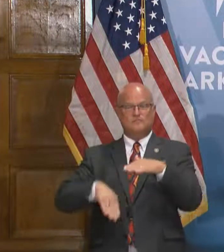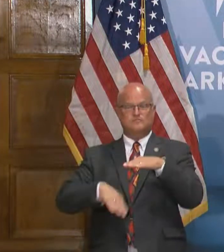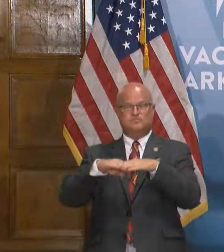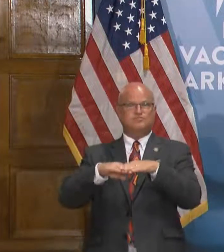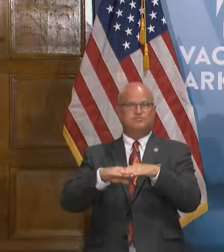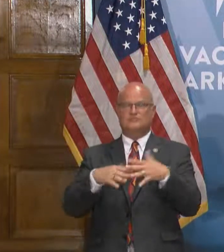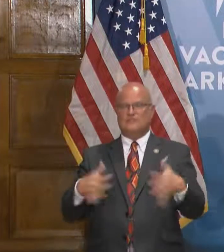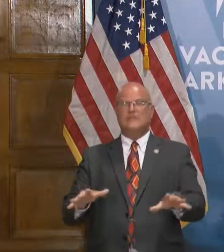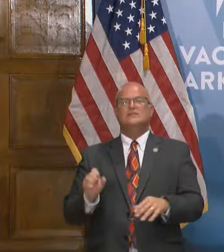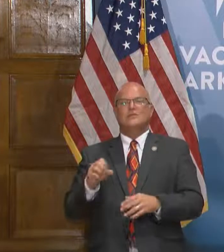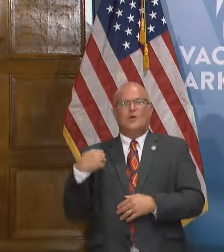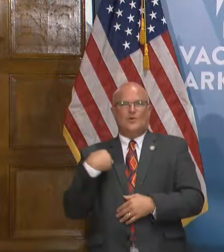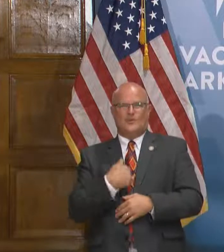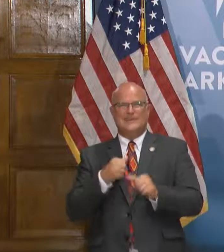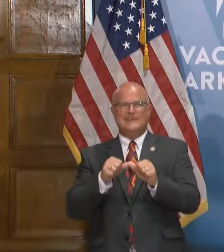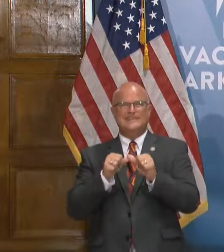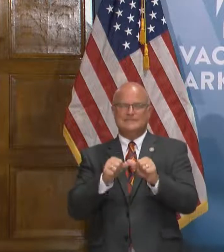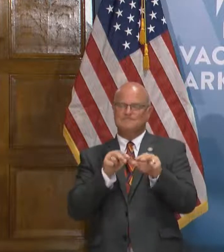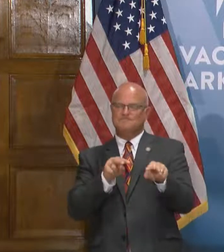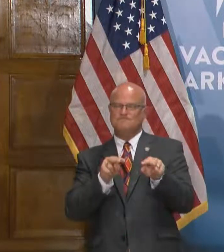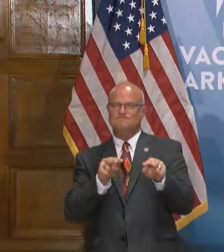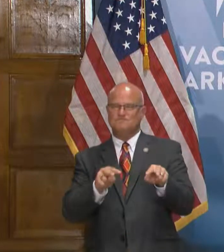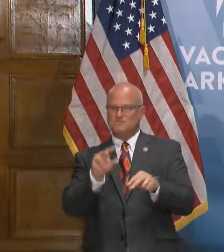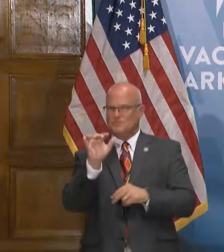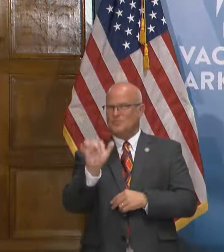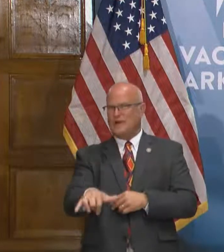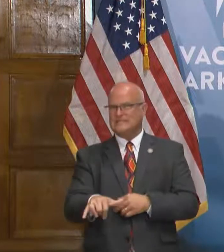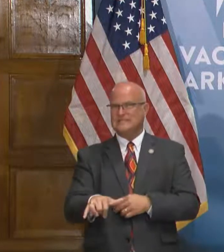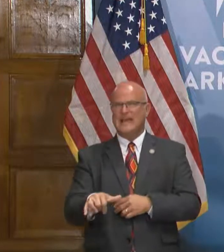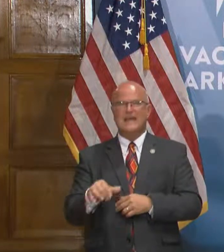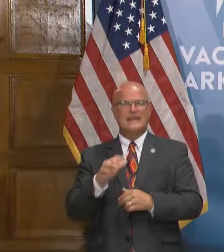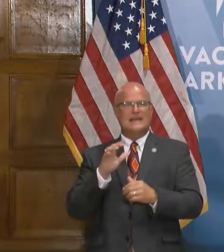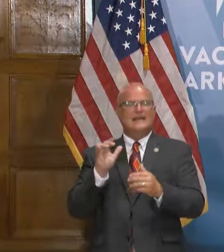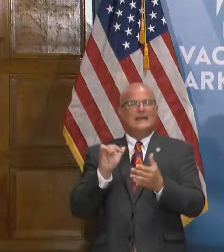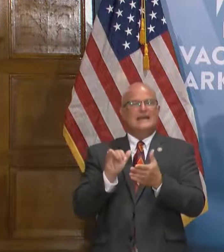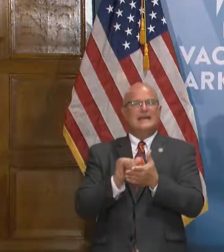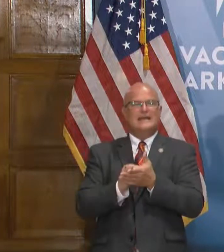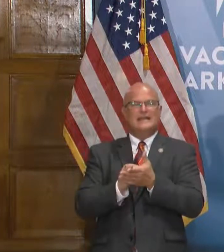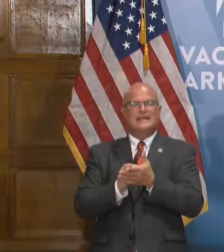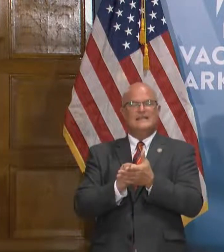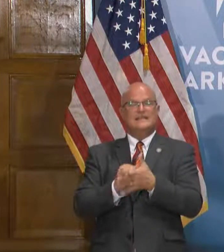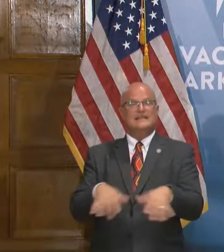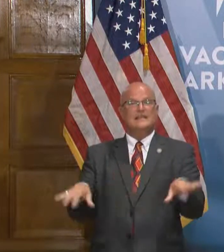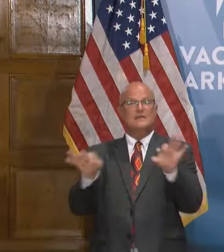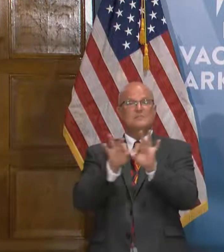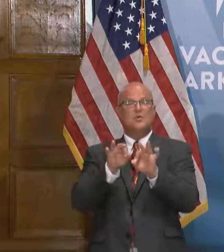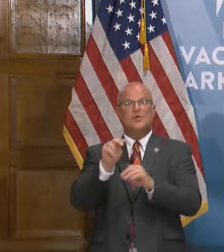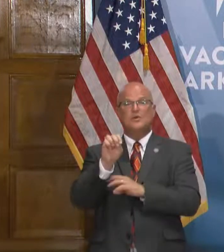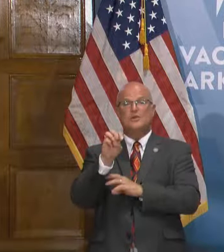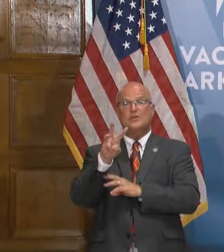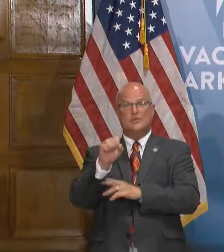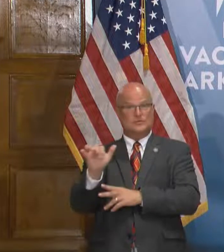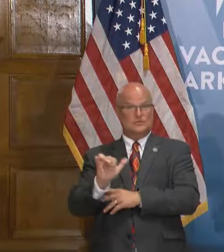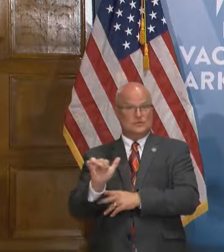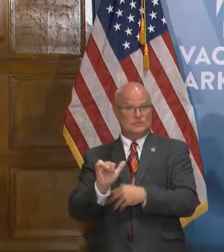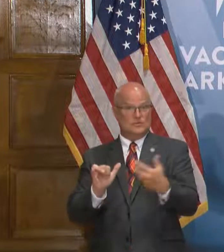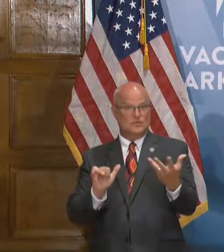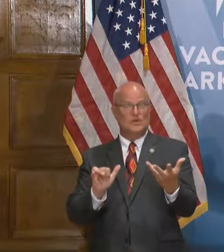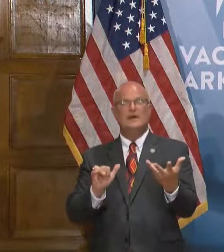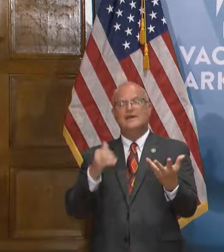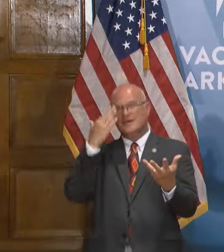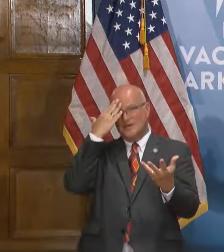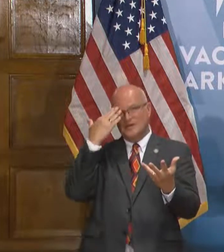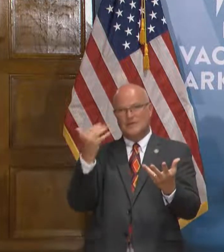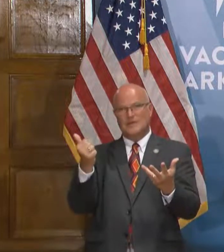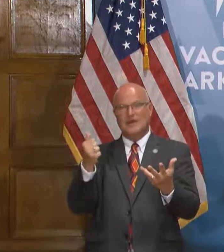been. And so we continue to monitor that. And the important news also is that because